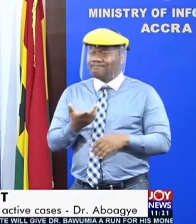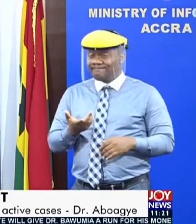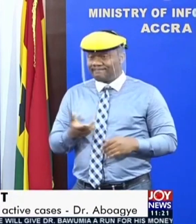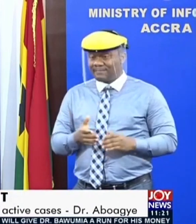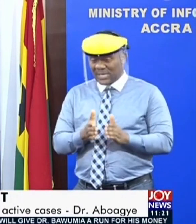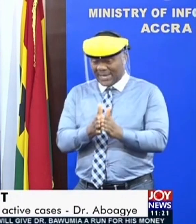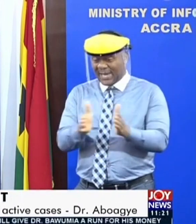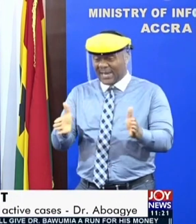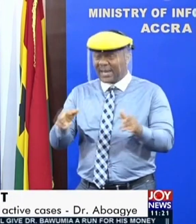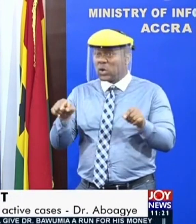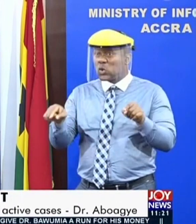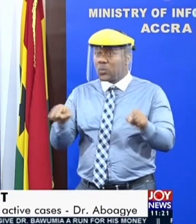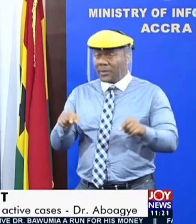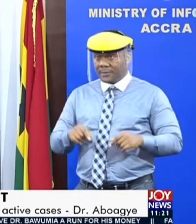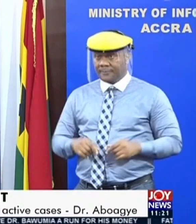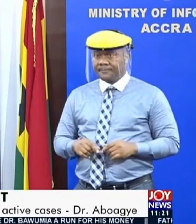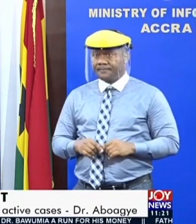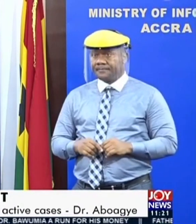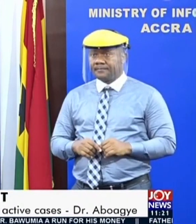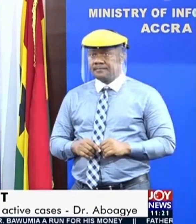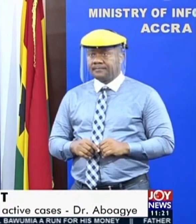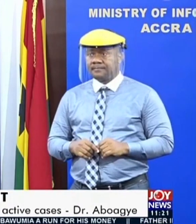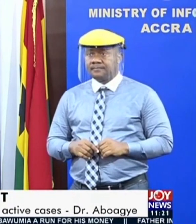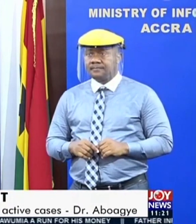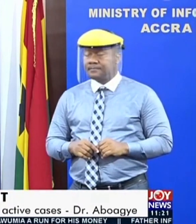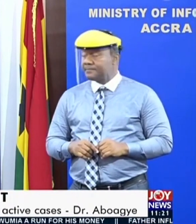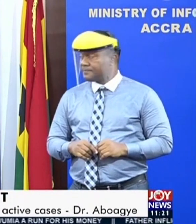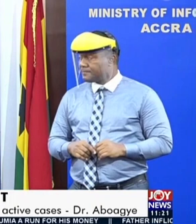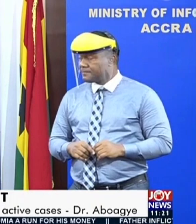the virus and, of course, spreading it.